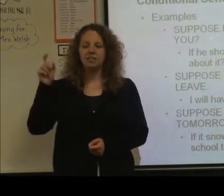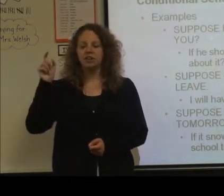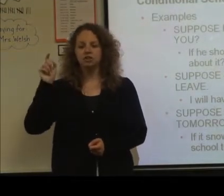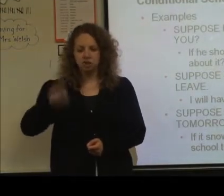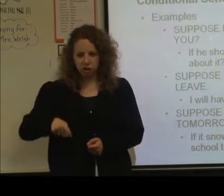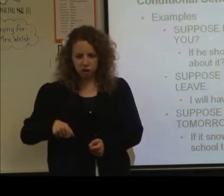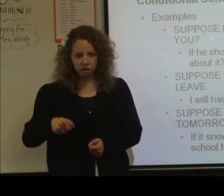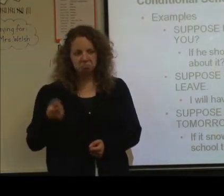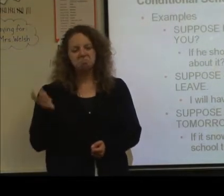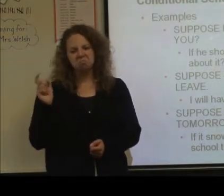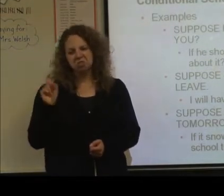then should,